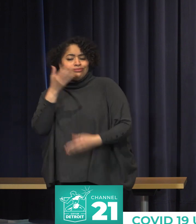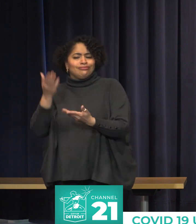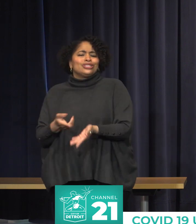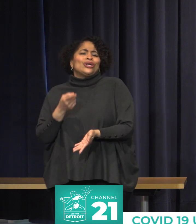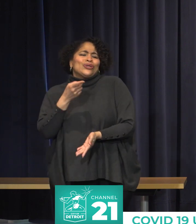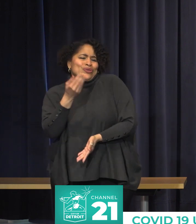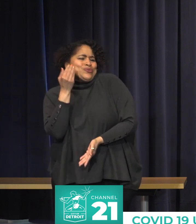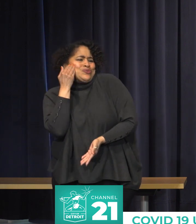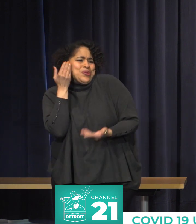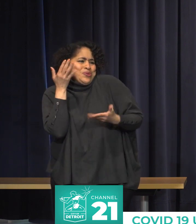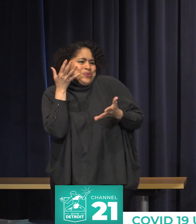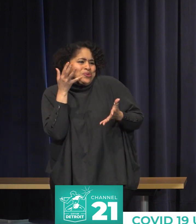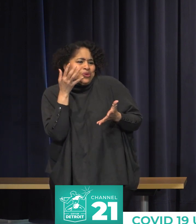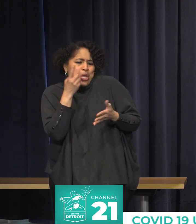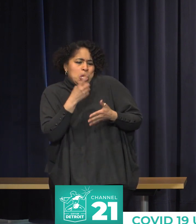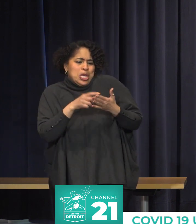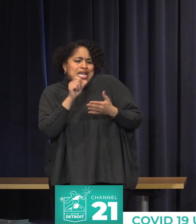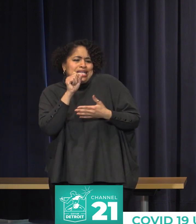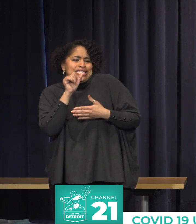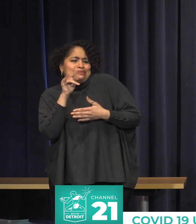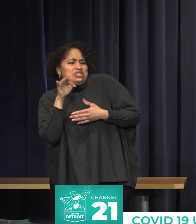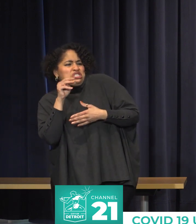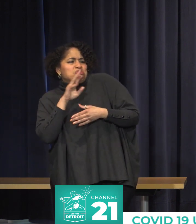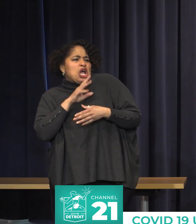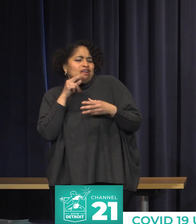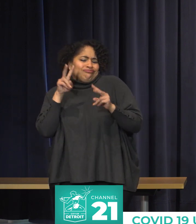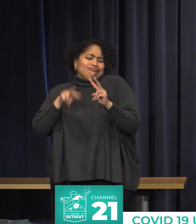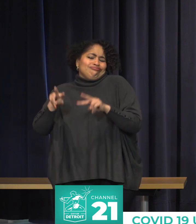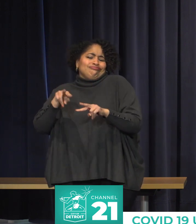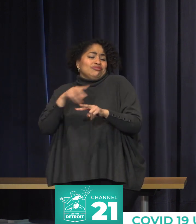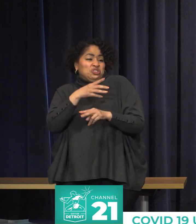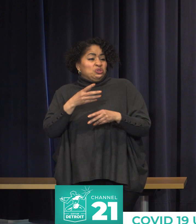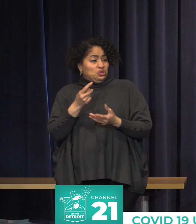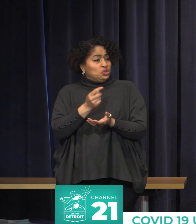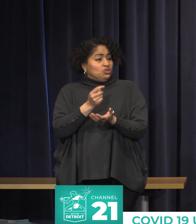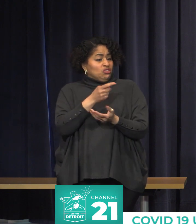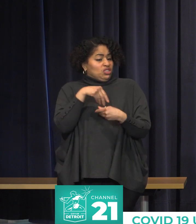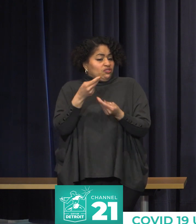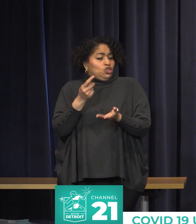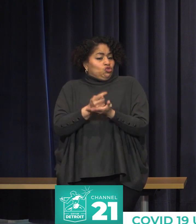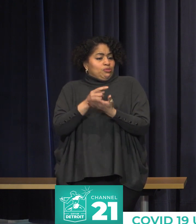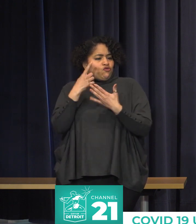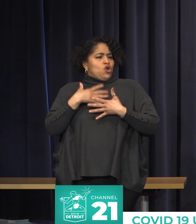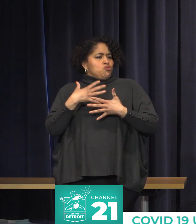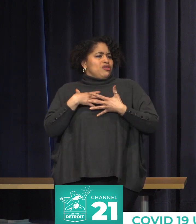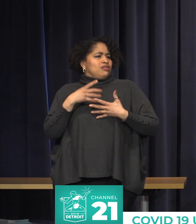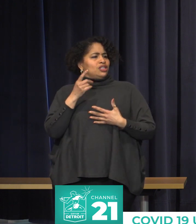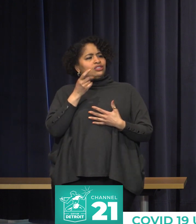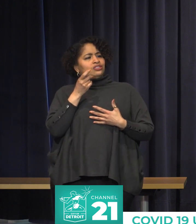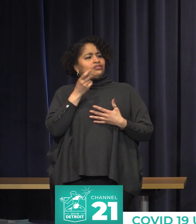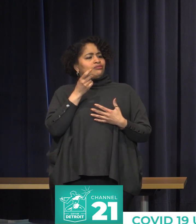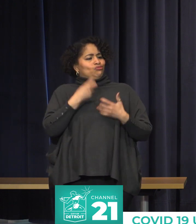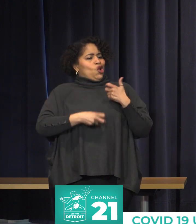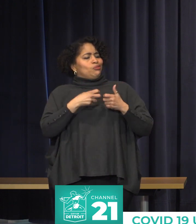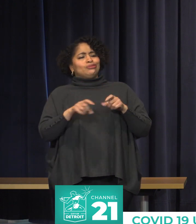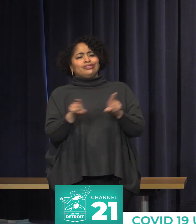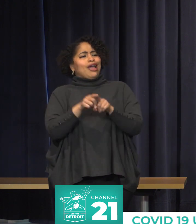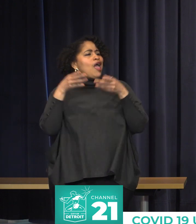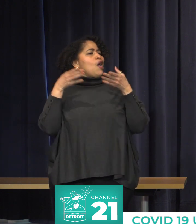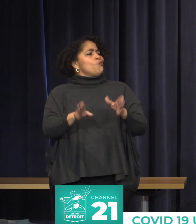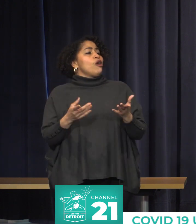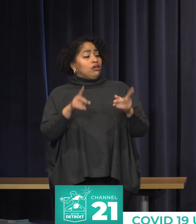pretty well know what the symptoms are, and you treat a breathing disorder the same. The test that